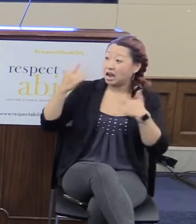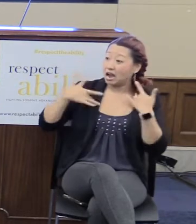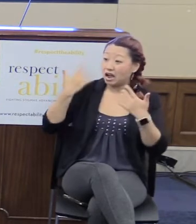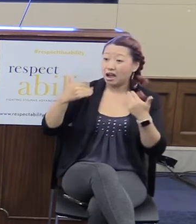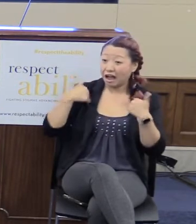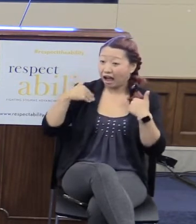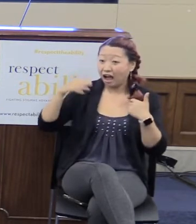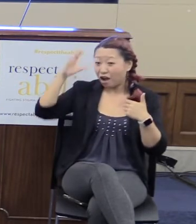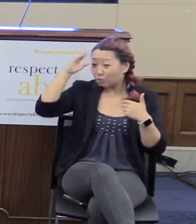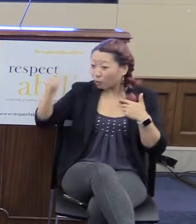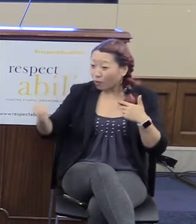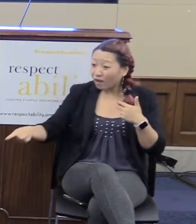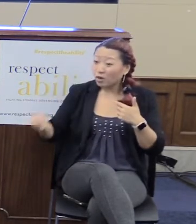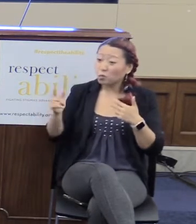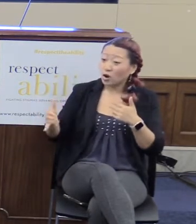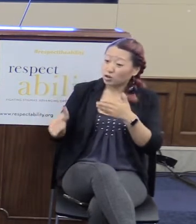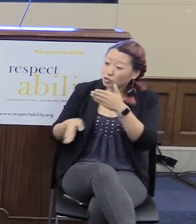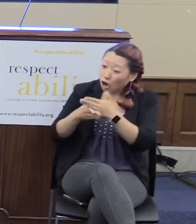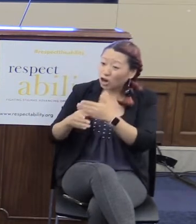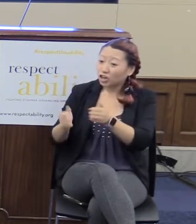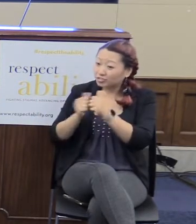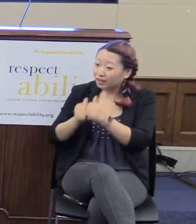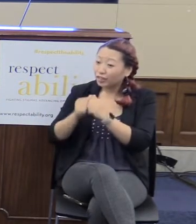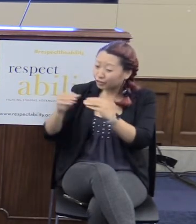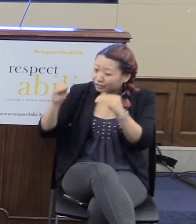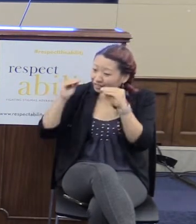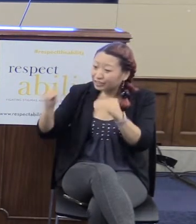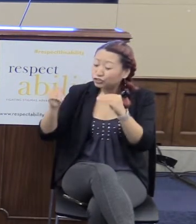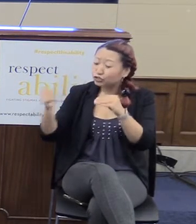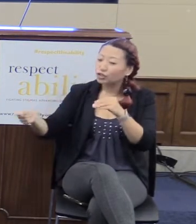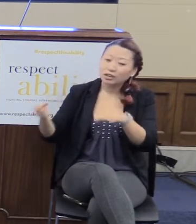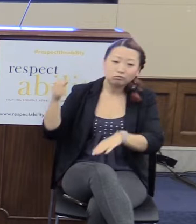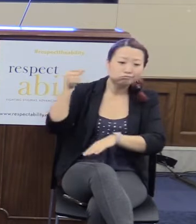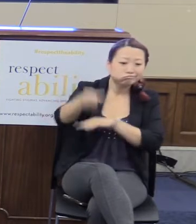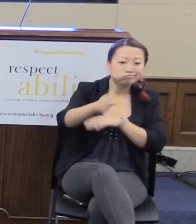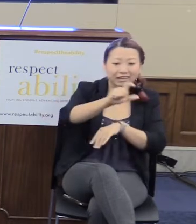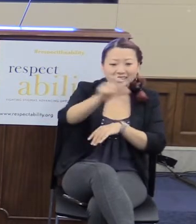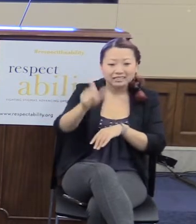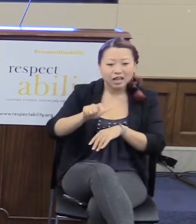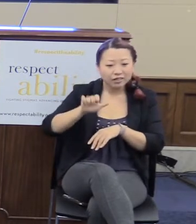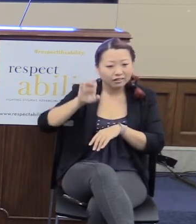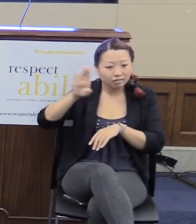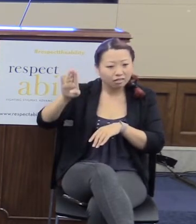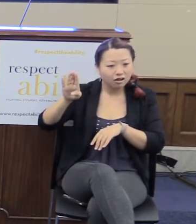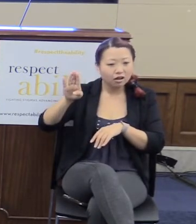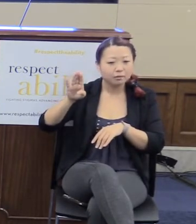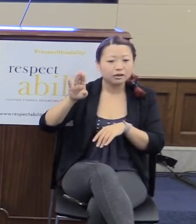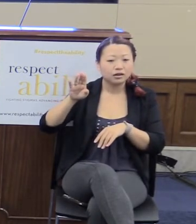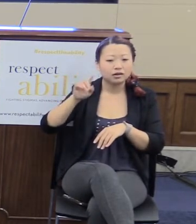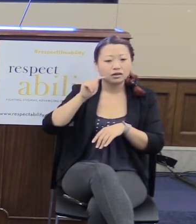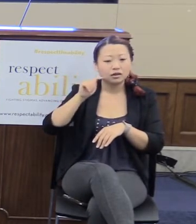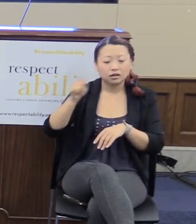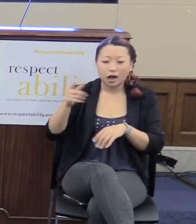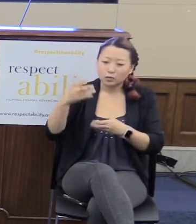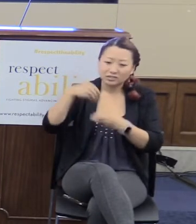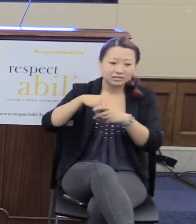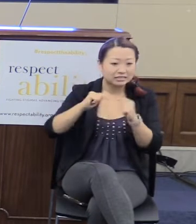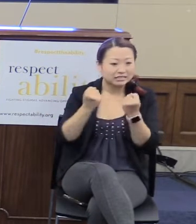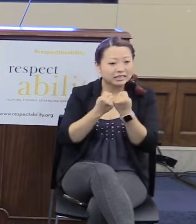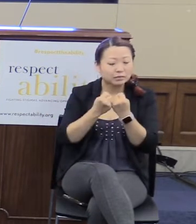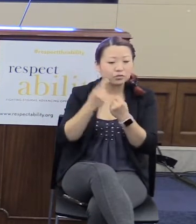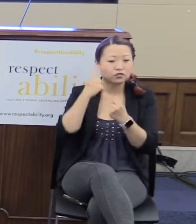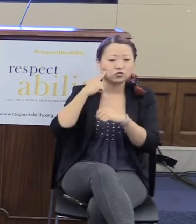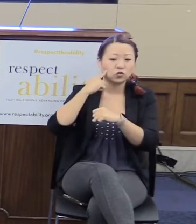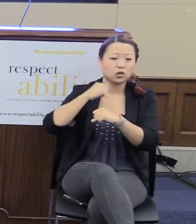with him. And so he put me in the Italian club in the team. And I was playing defense. And